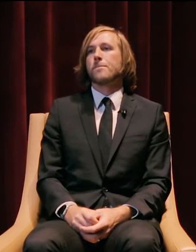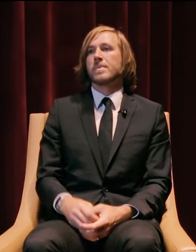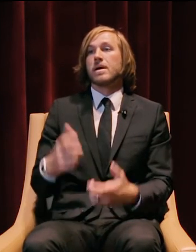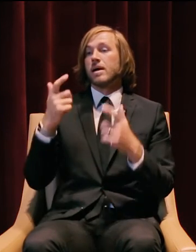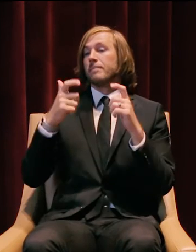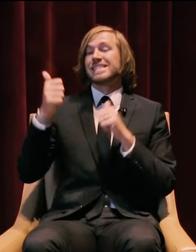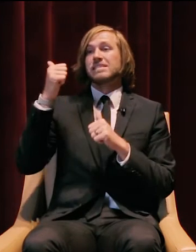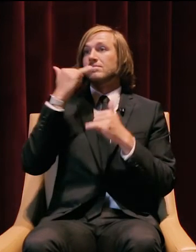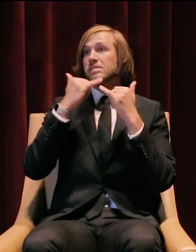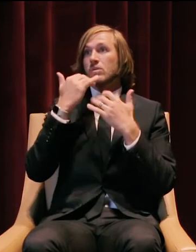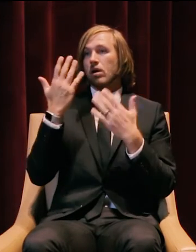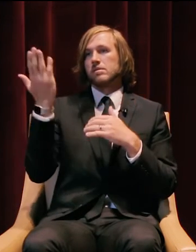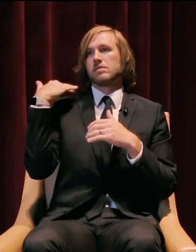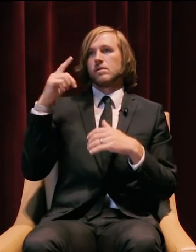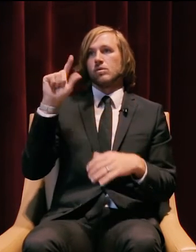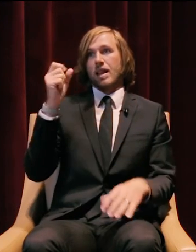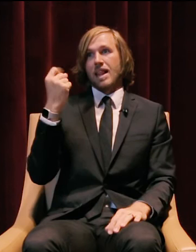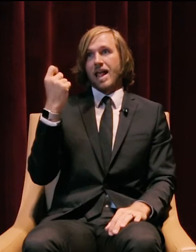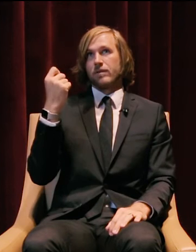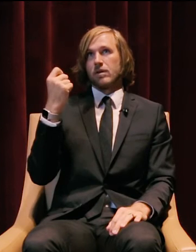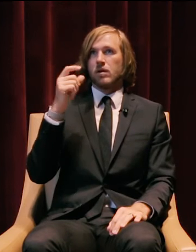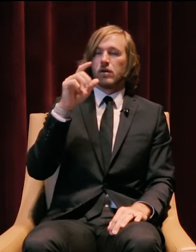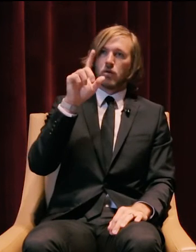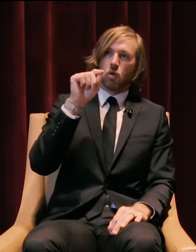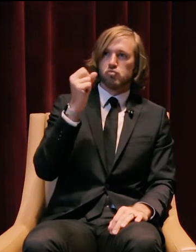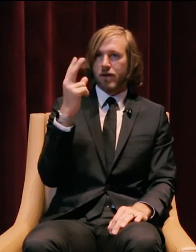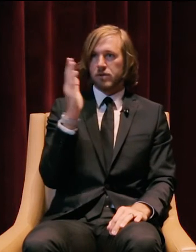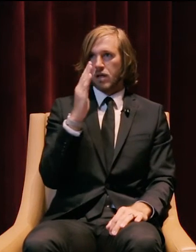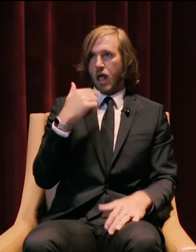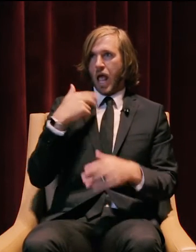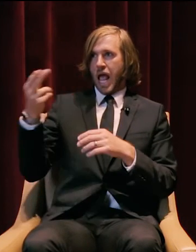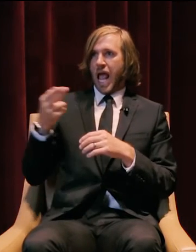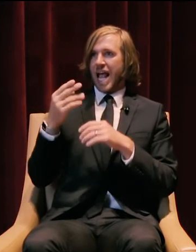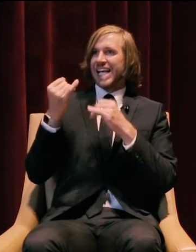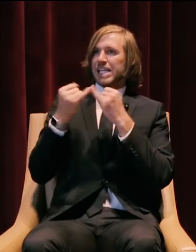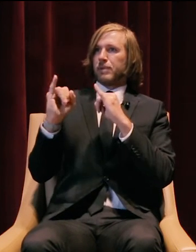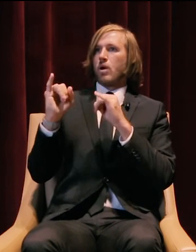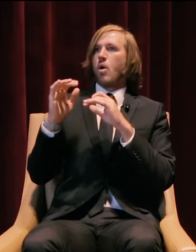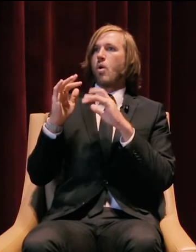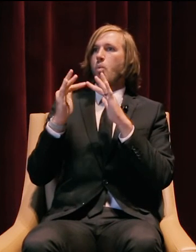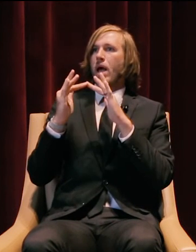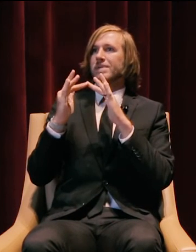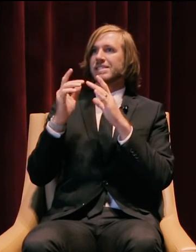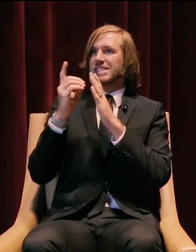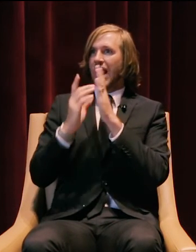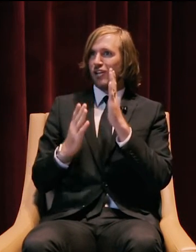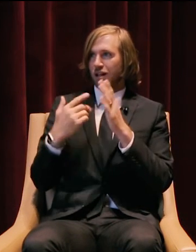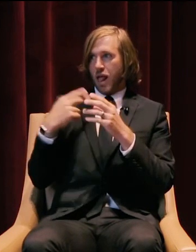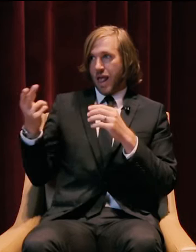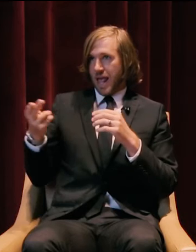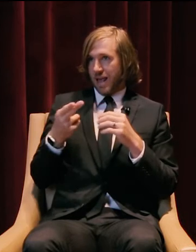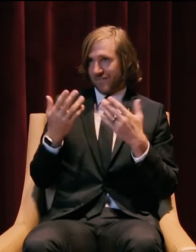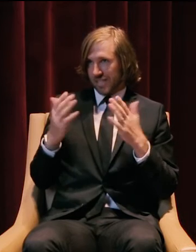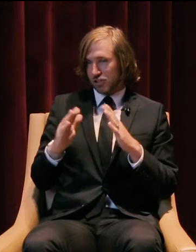my biggest mistake was back in 2011-12, I hired an independent web designer, and